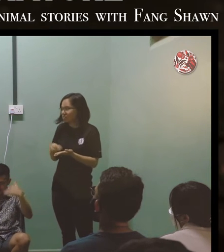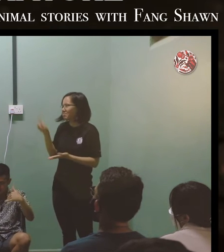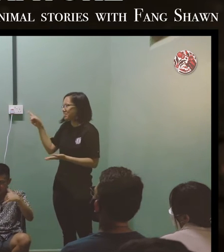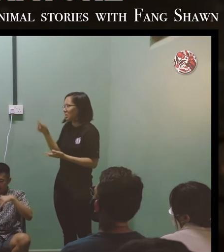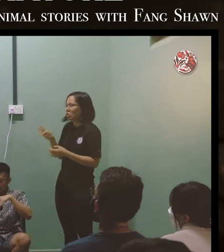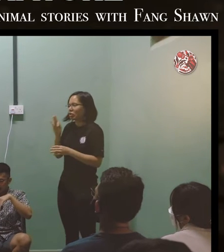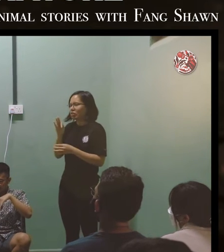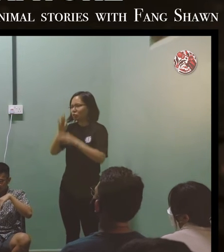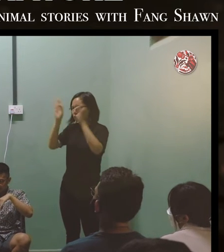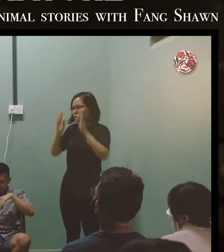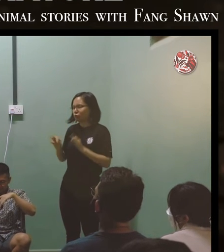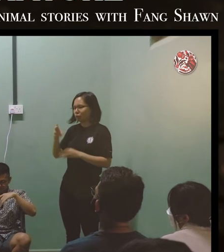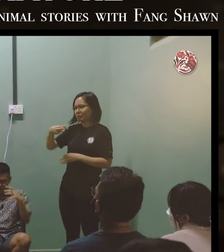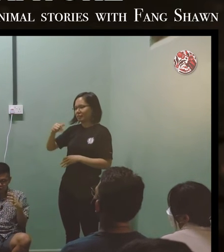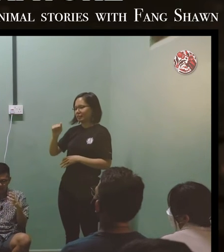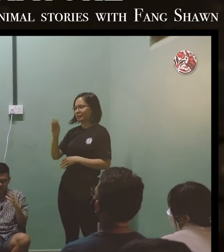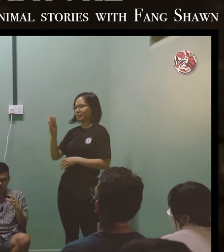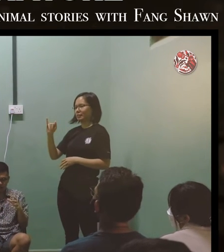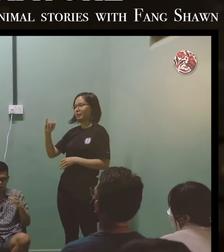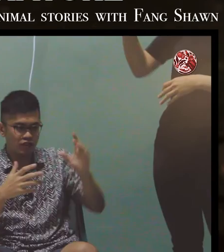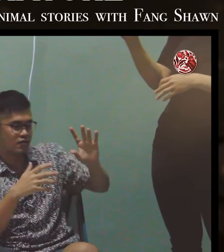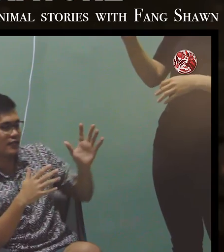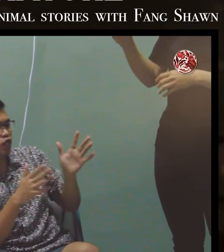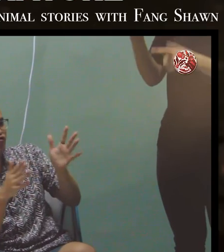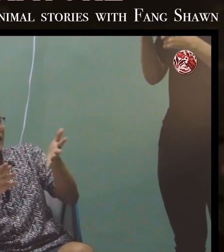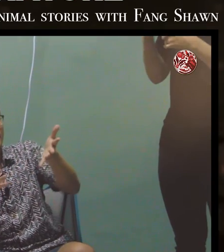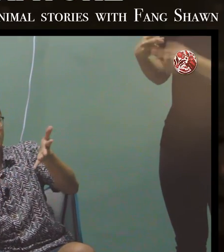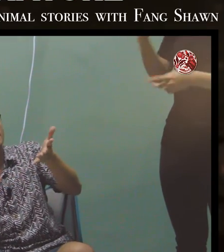her place, correct? And the thing with animals is,